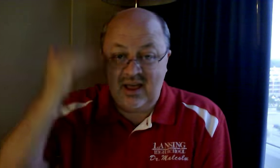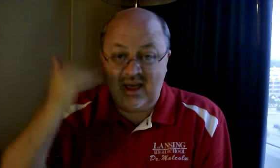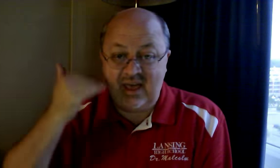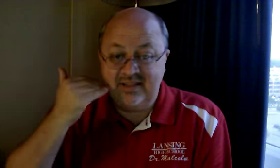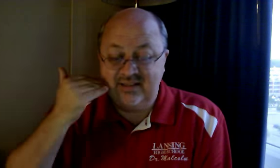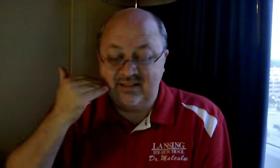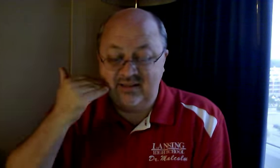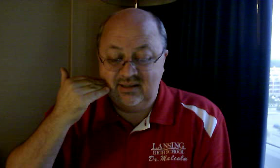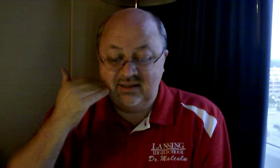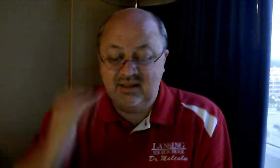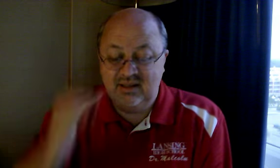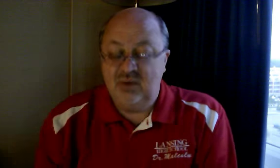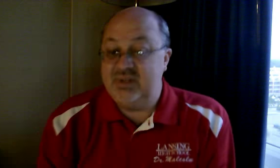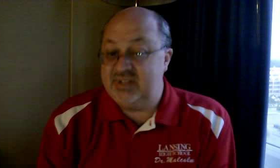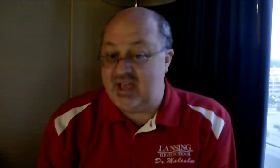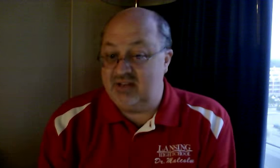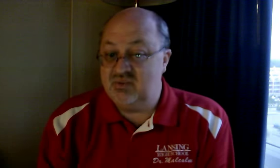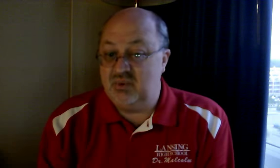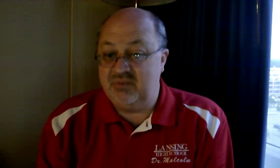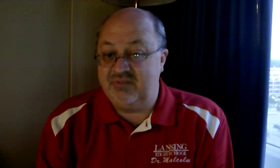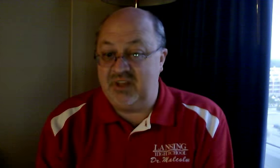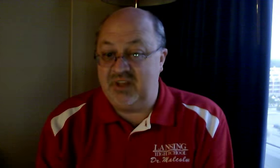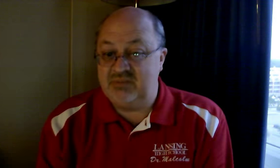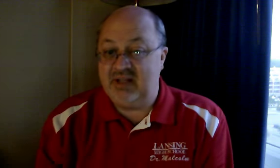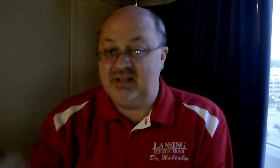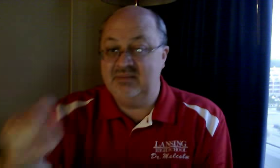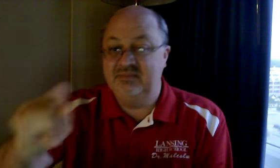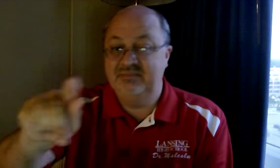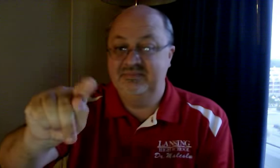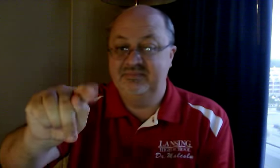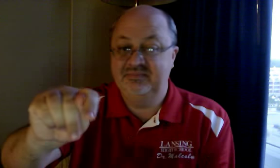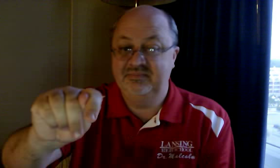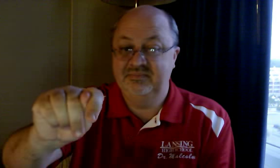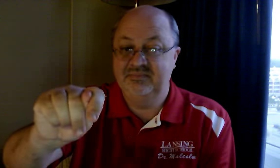Heads. With tails, we would finger spell it.